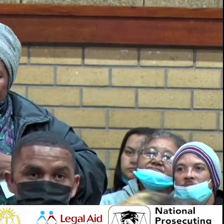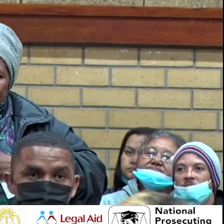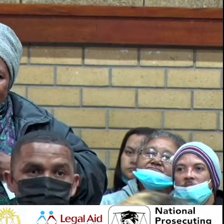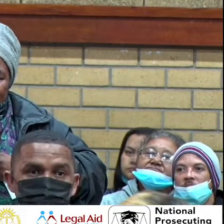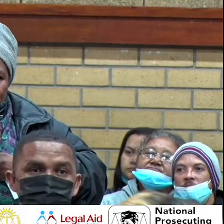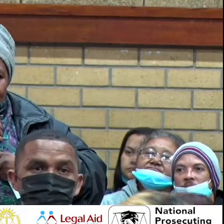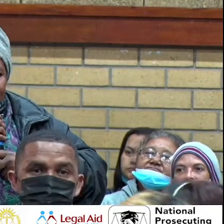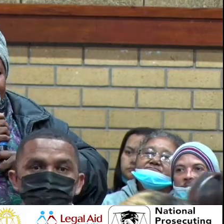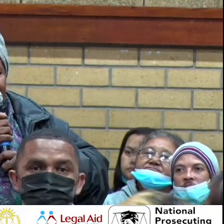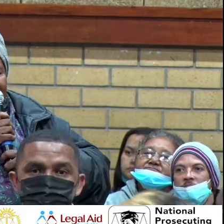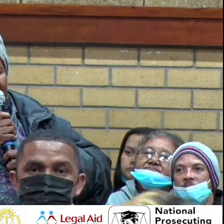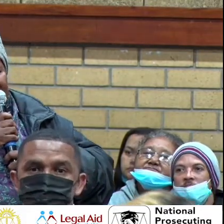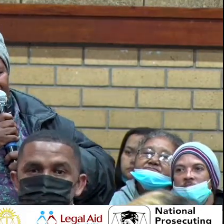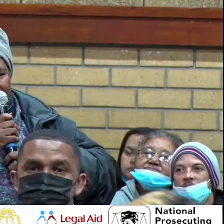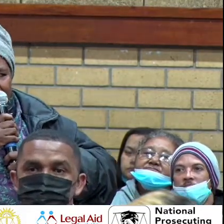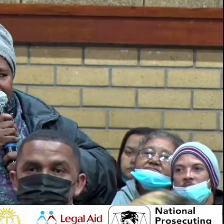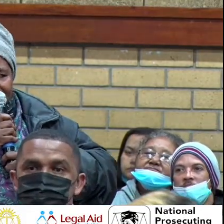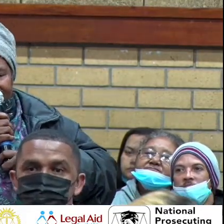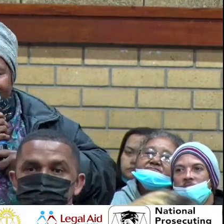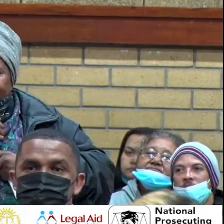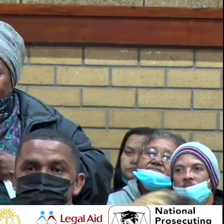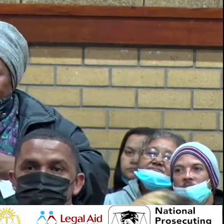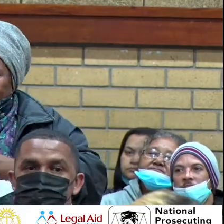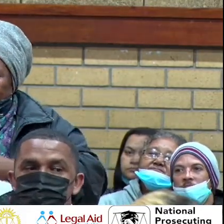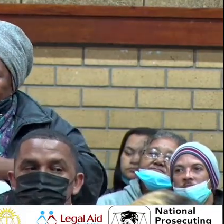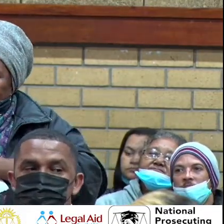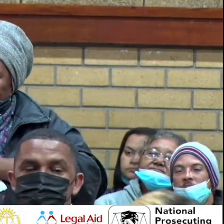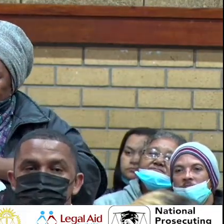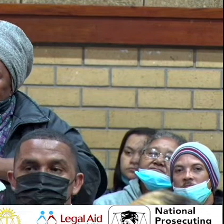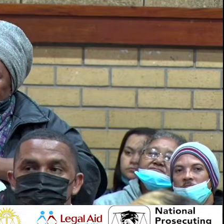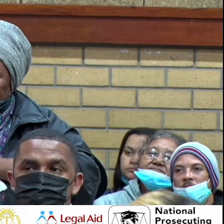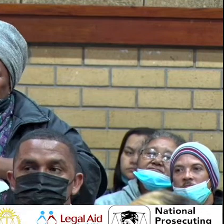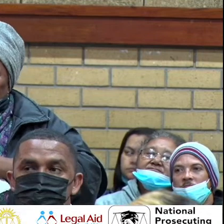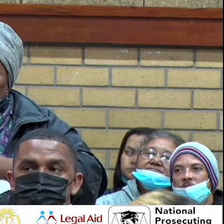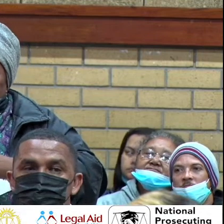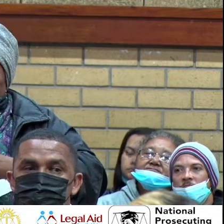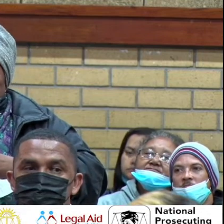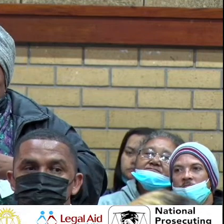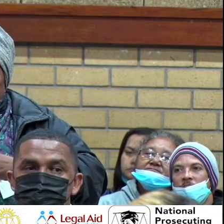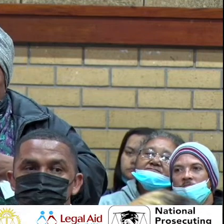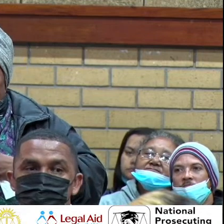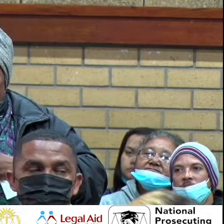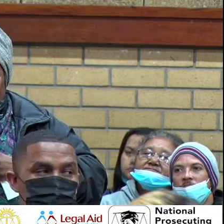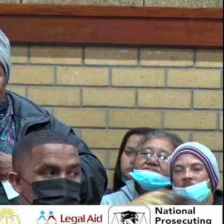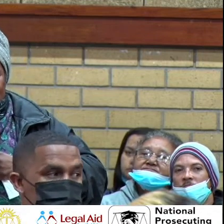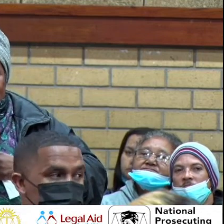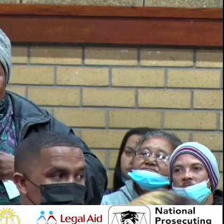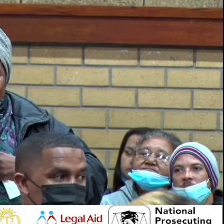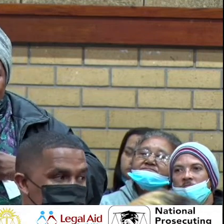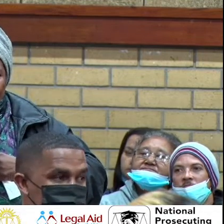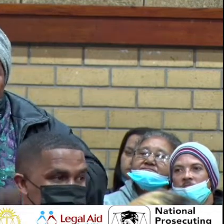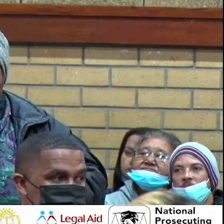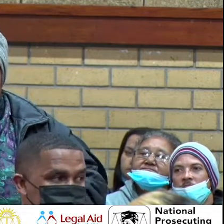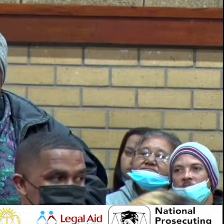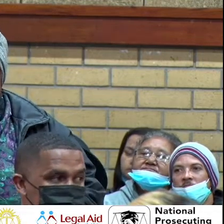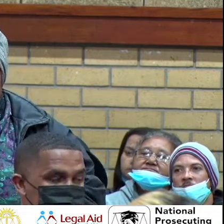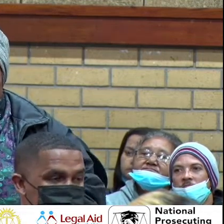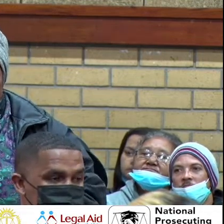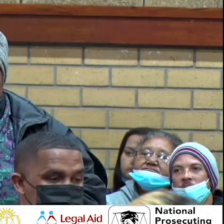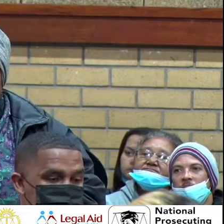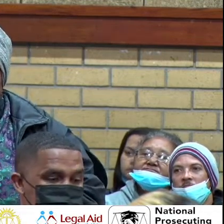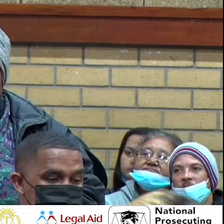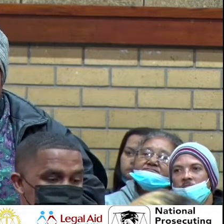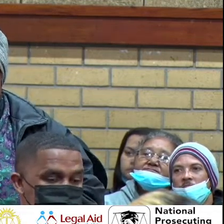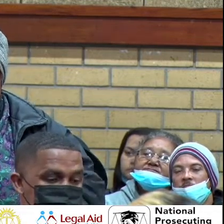Abantwana babantu, they are unknown. There's no even one person of